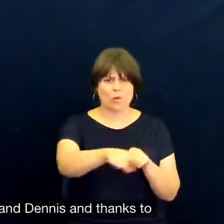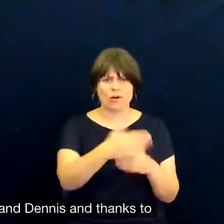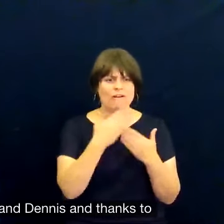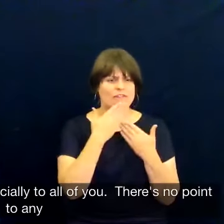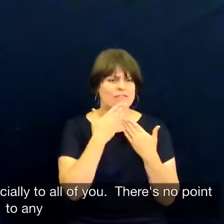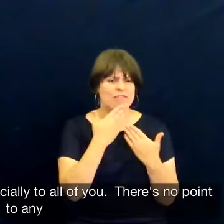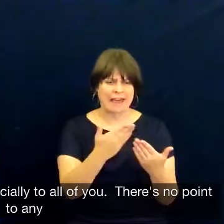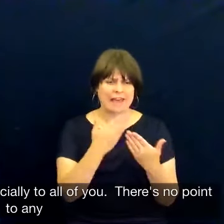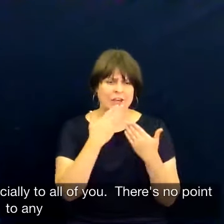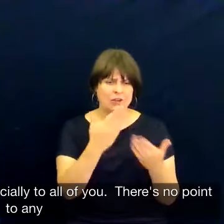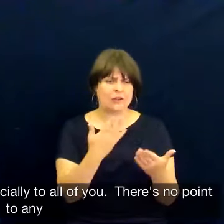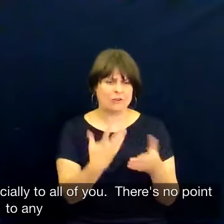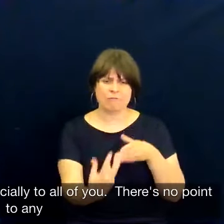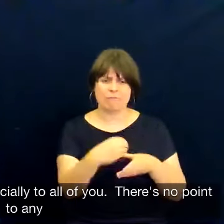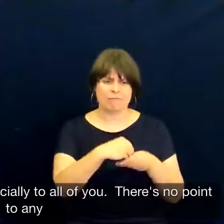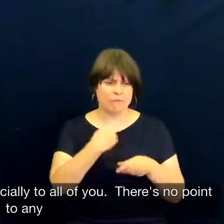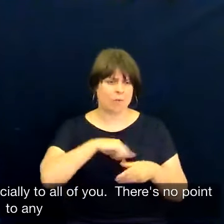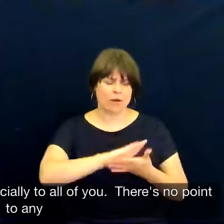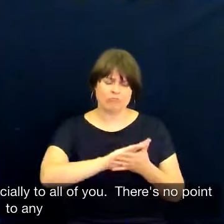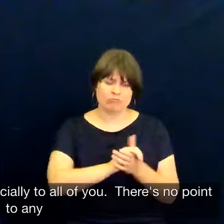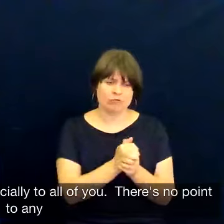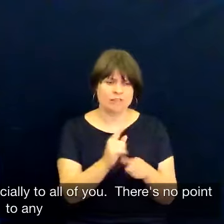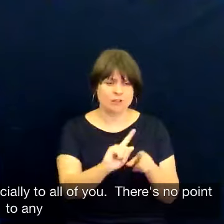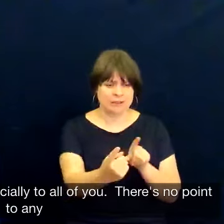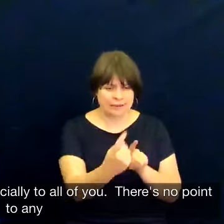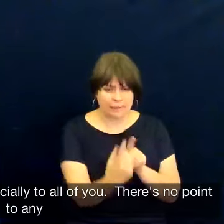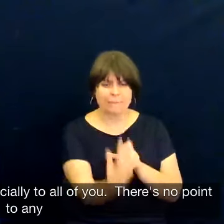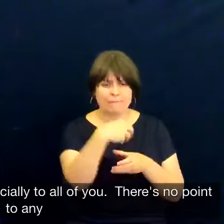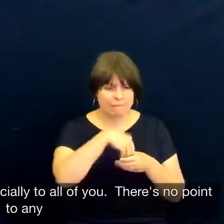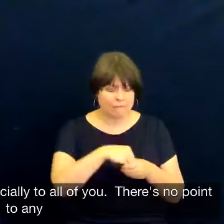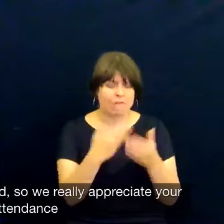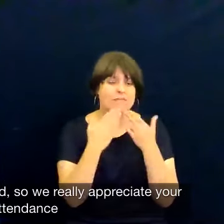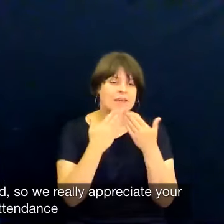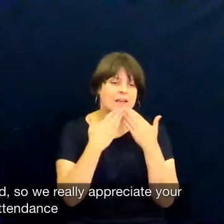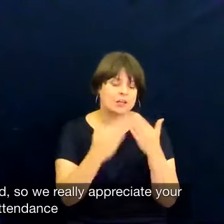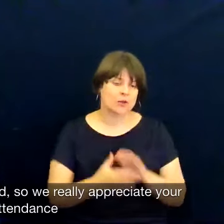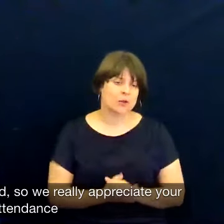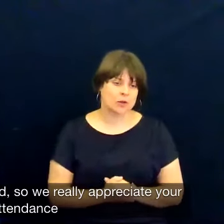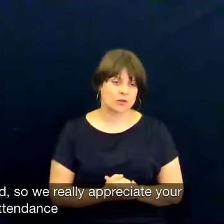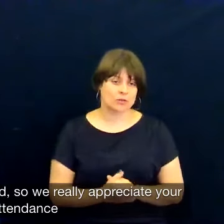attend, so we really appreciate your attendance and participation. Thank you.